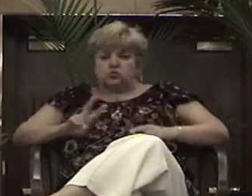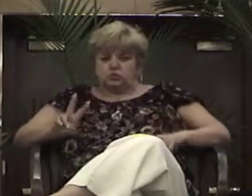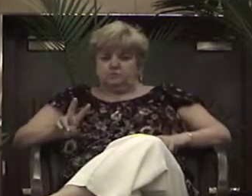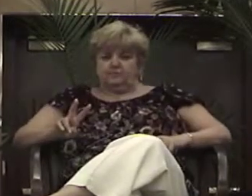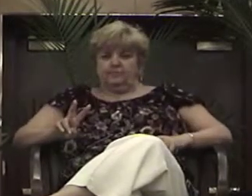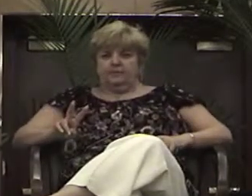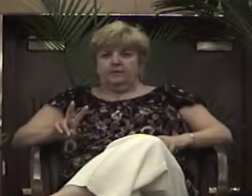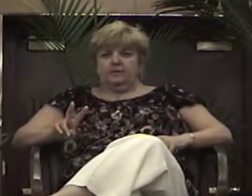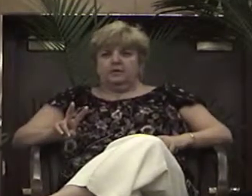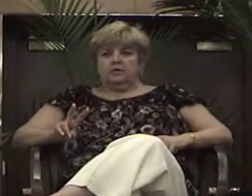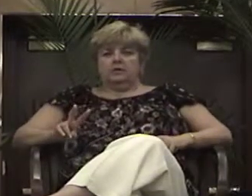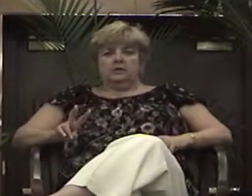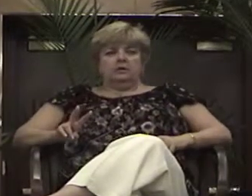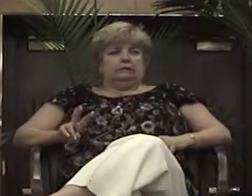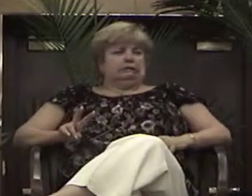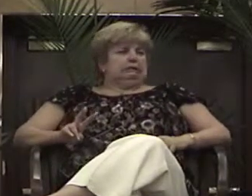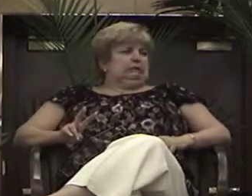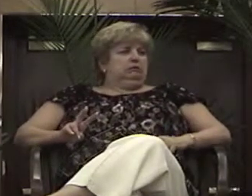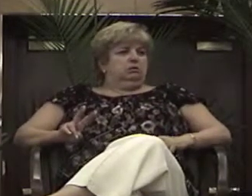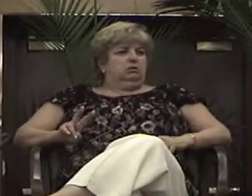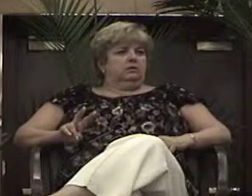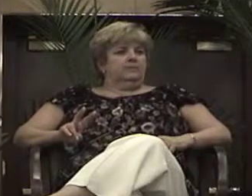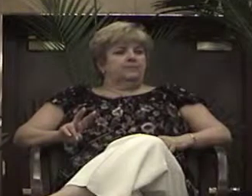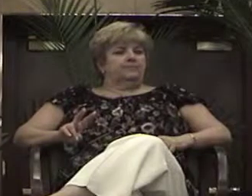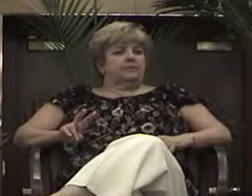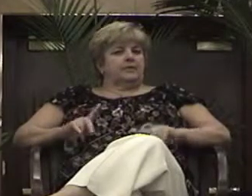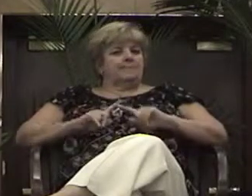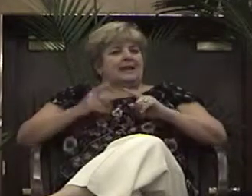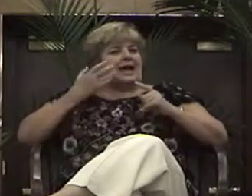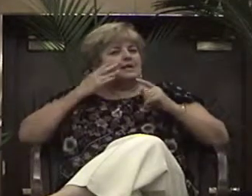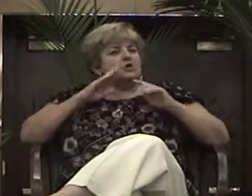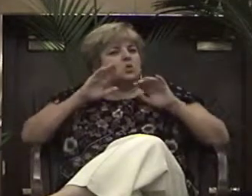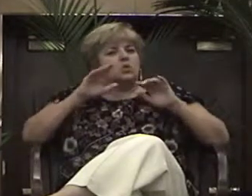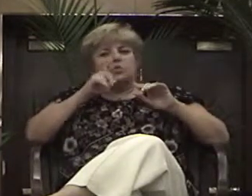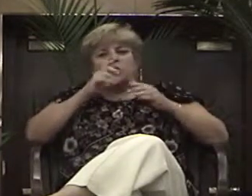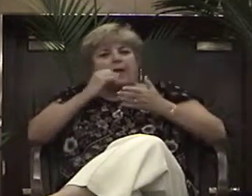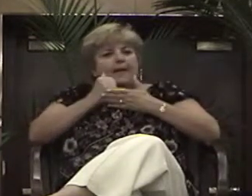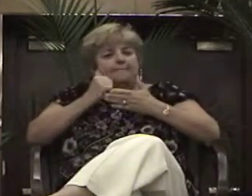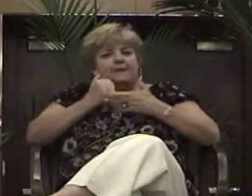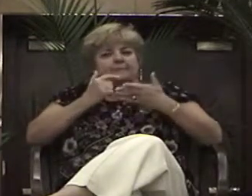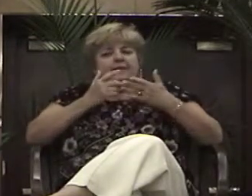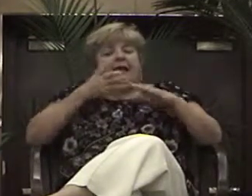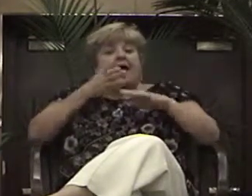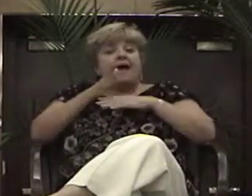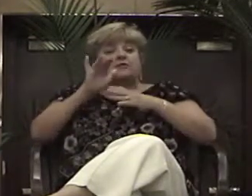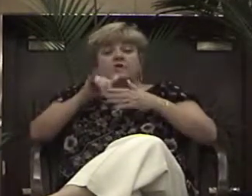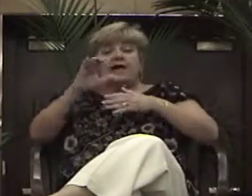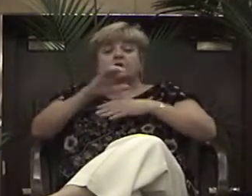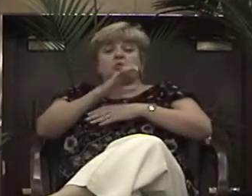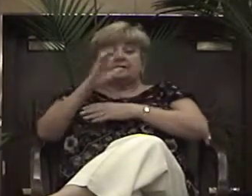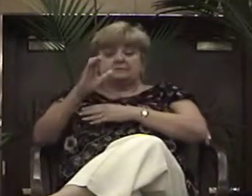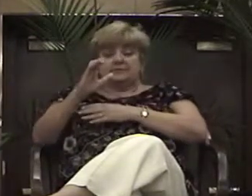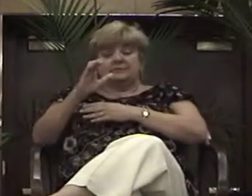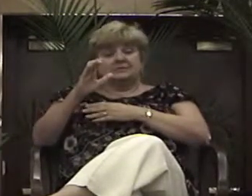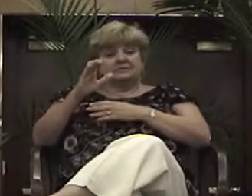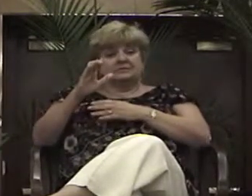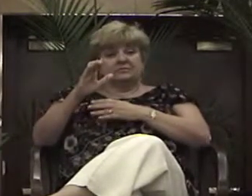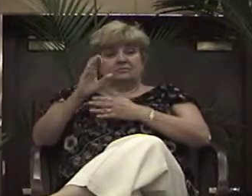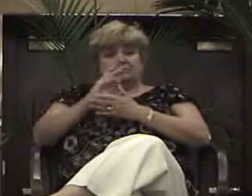way, and I never knew who done it. And so after that Christmas, I set up a program when I got my trucking business.